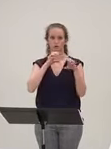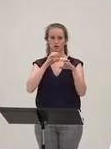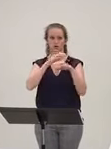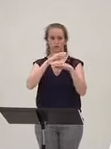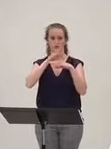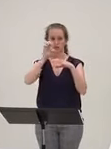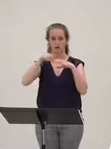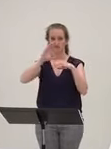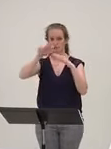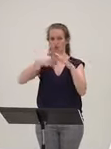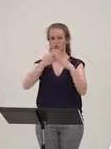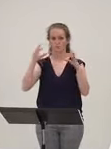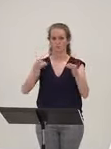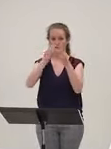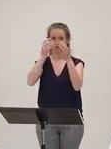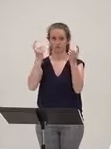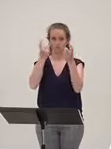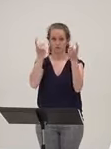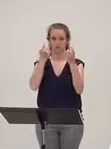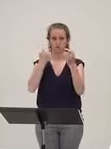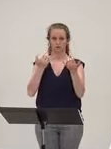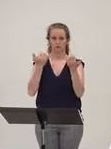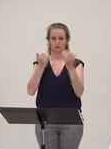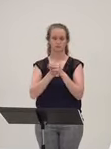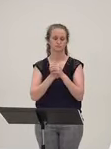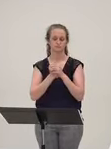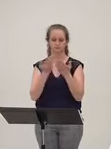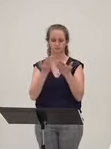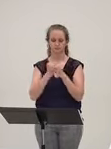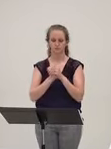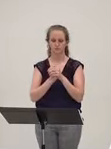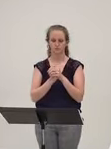Mass, which we celebrate here at St. Joseph's.